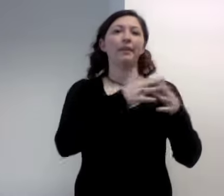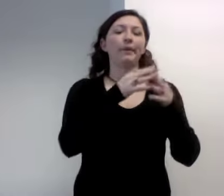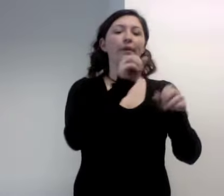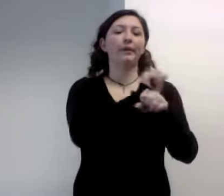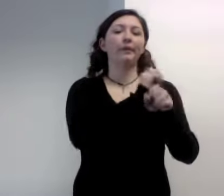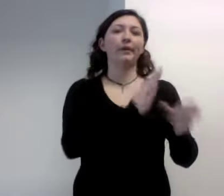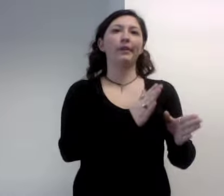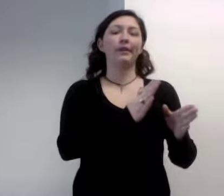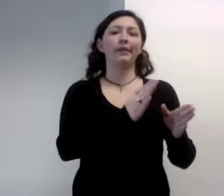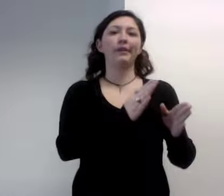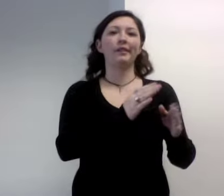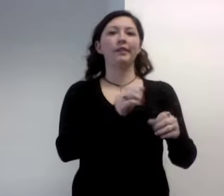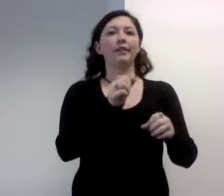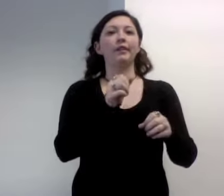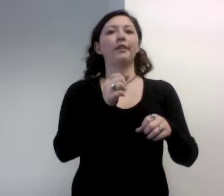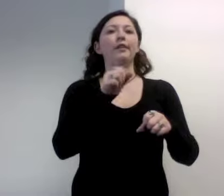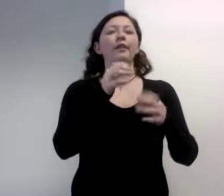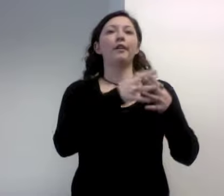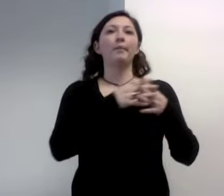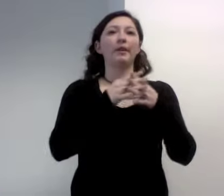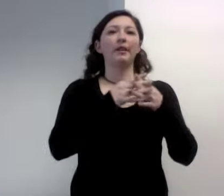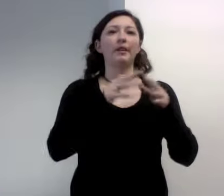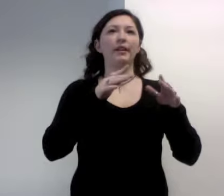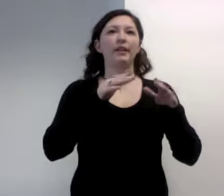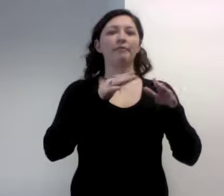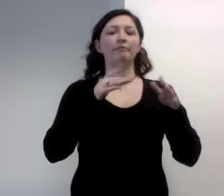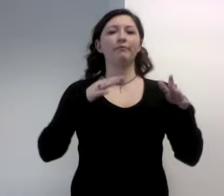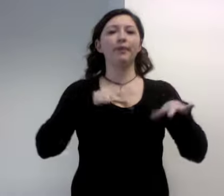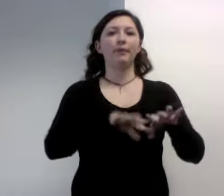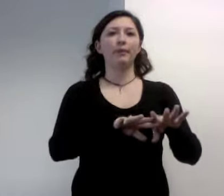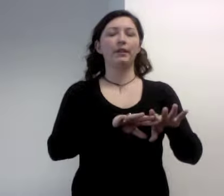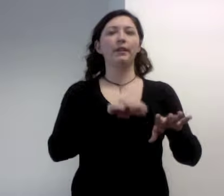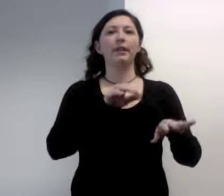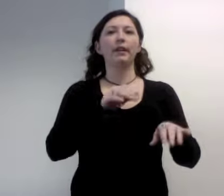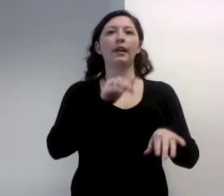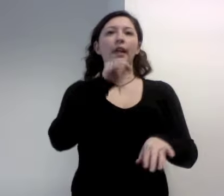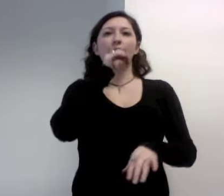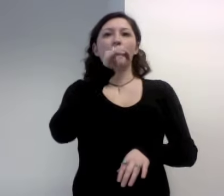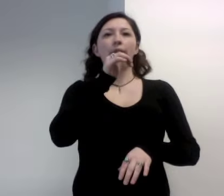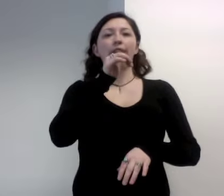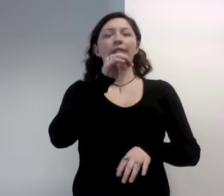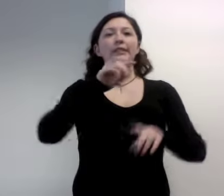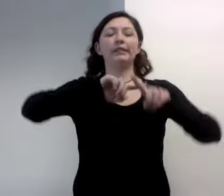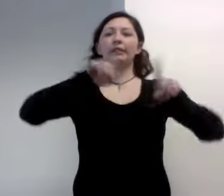the American immigrant, it was quite a different story.